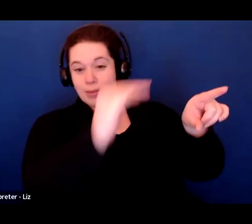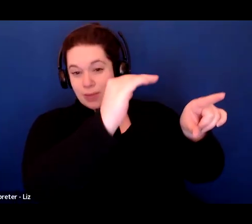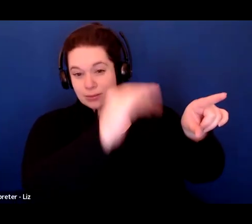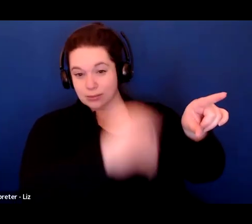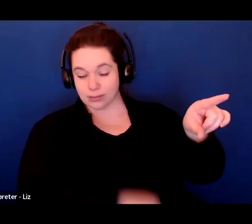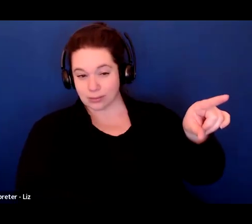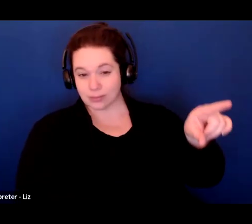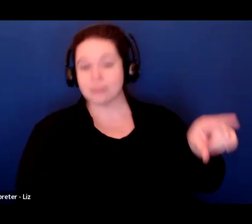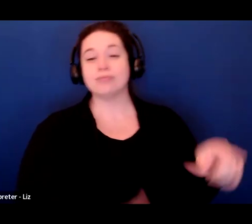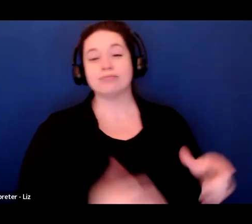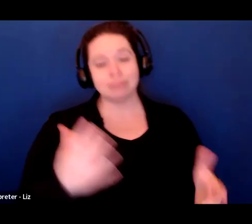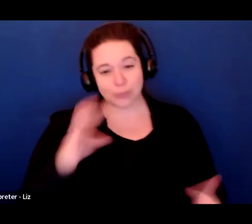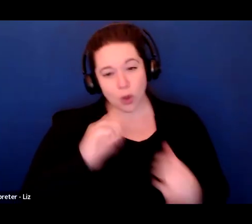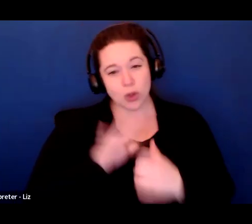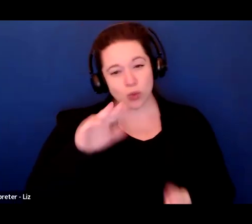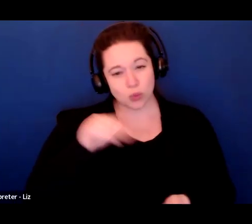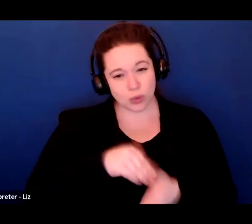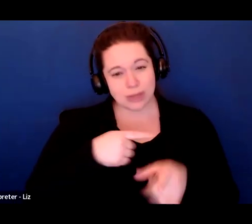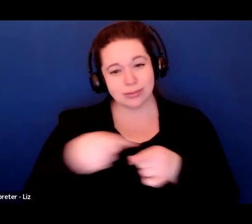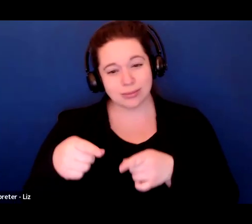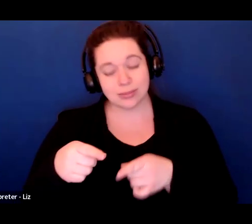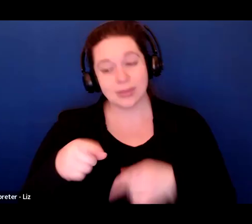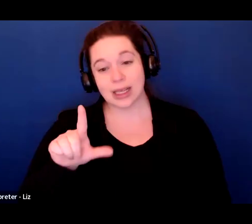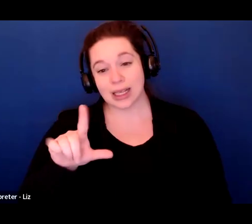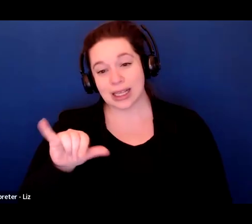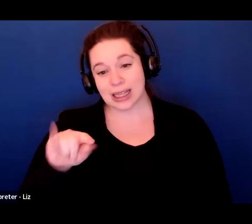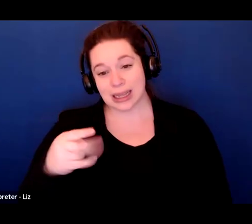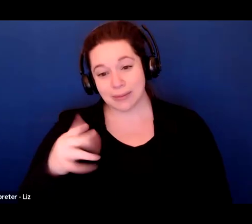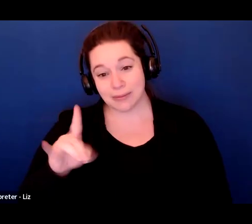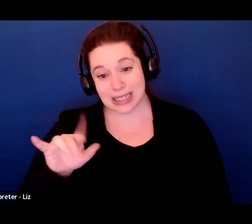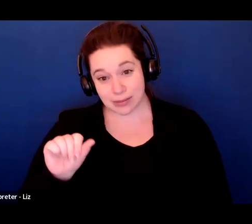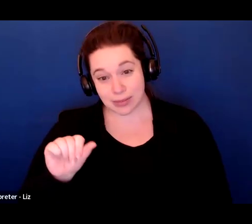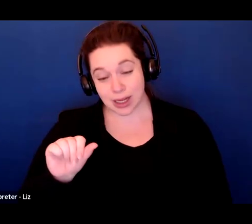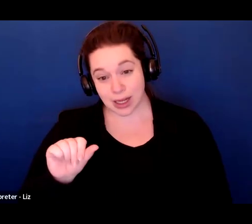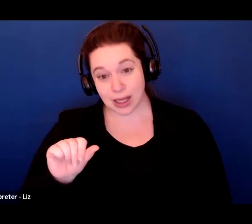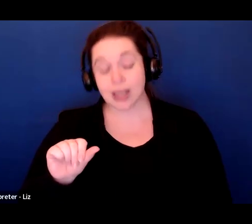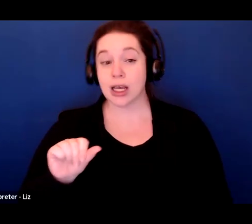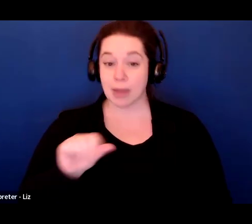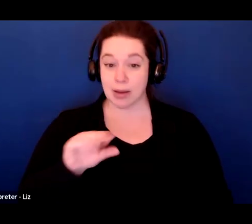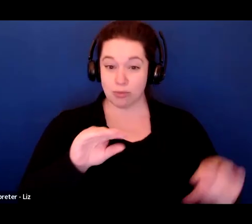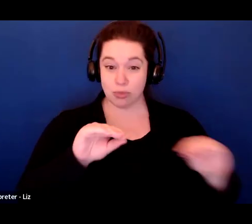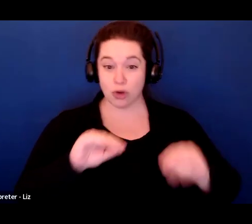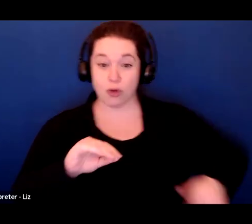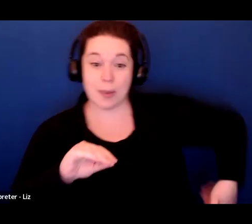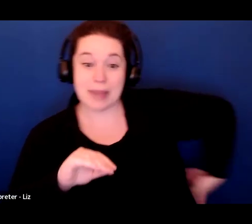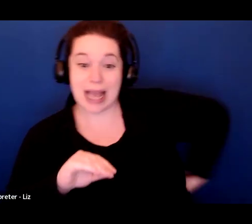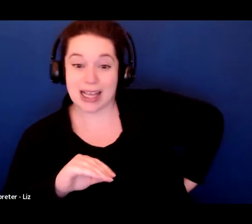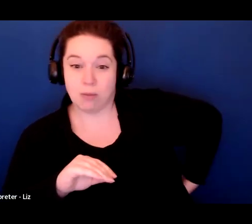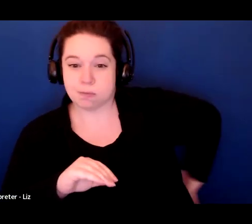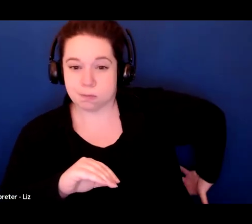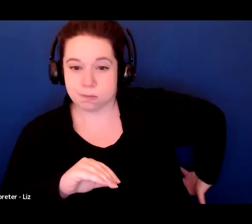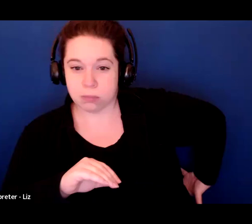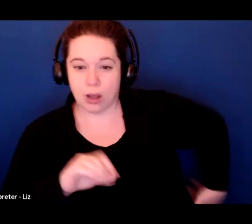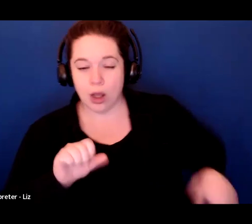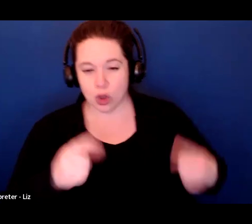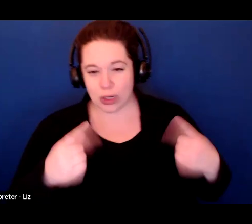with lymphedema. That fluid might move, but it might move to the small of your back. And so you have to check that. That's where